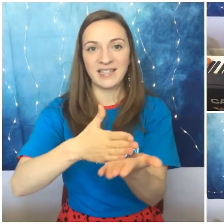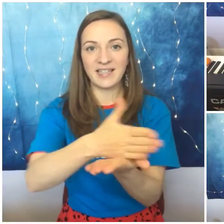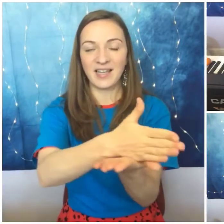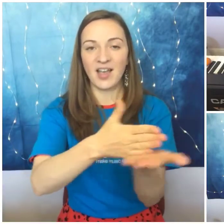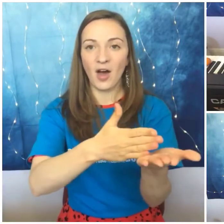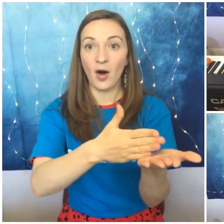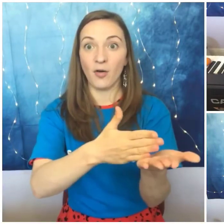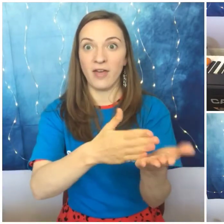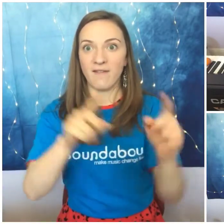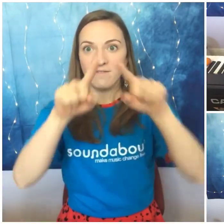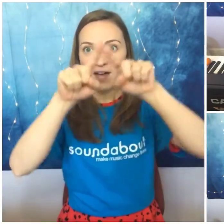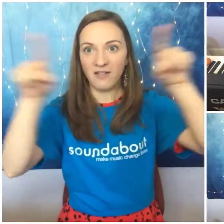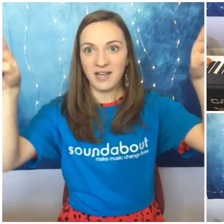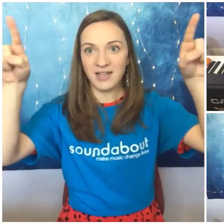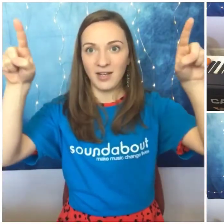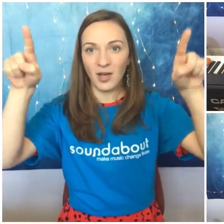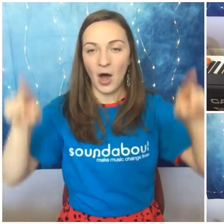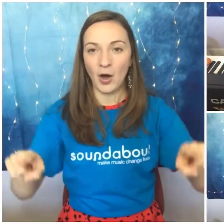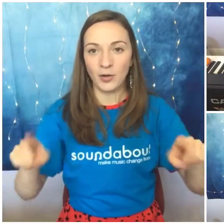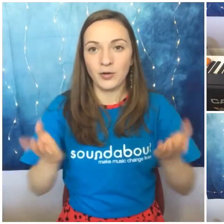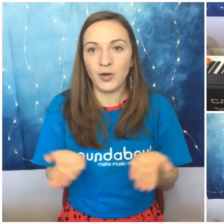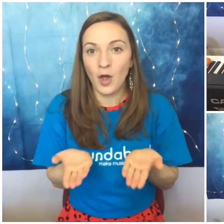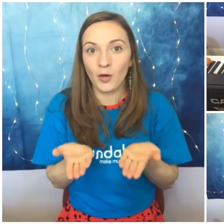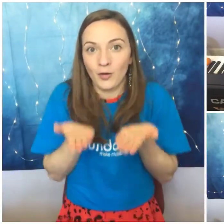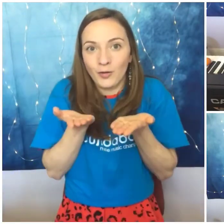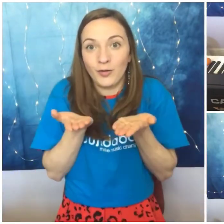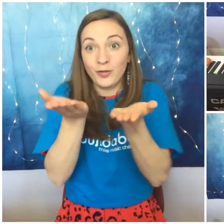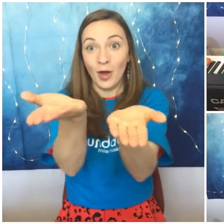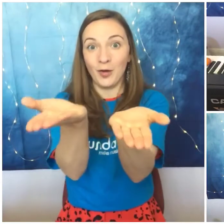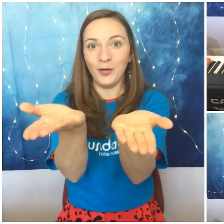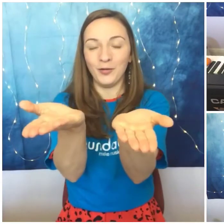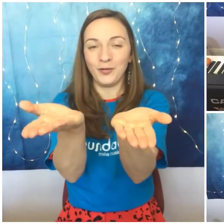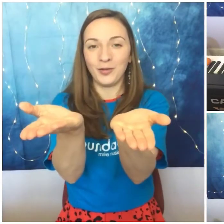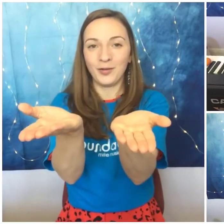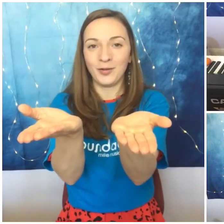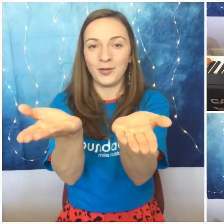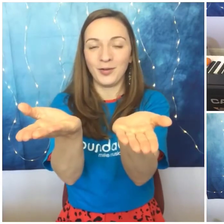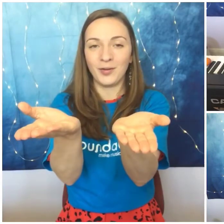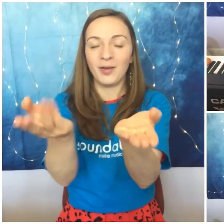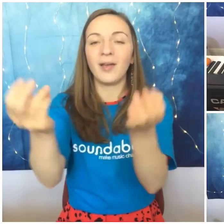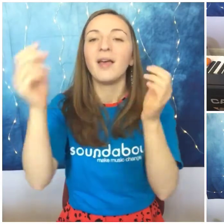bread on their very own stove.